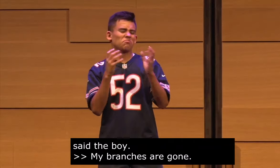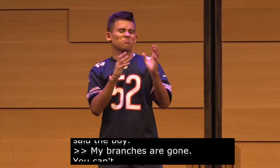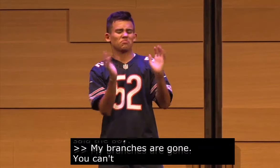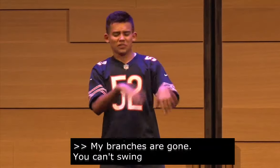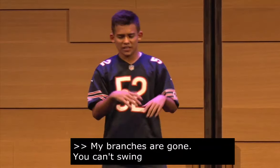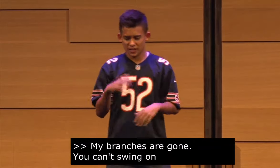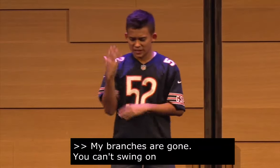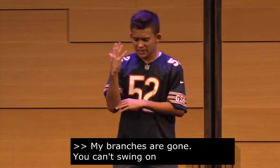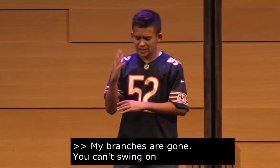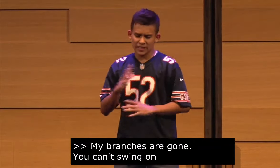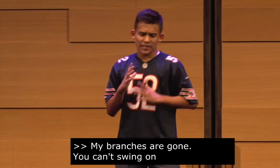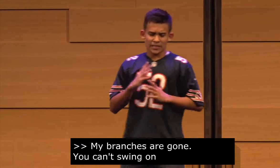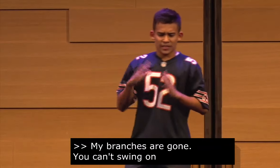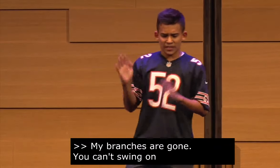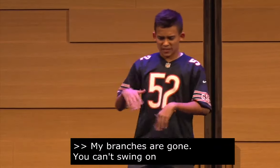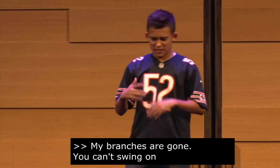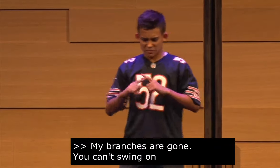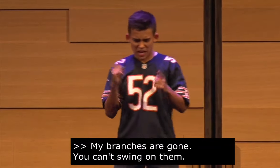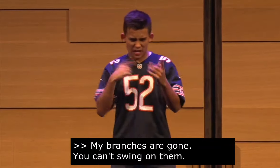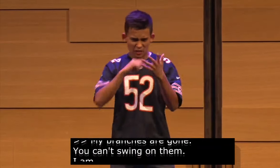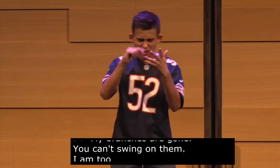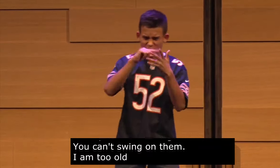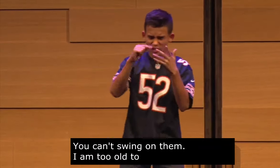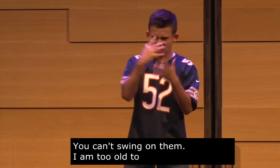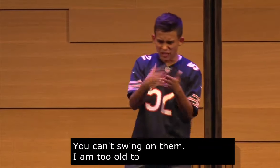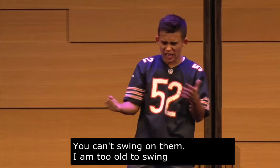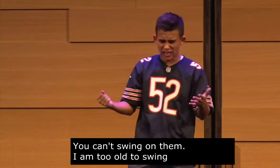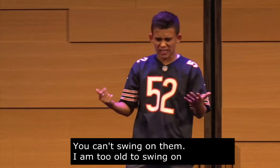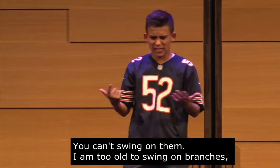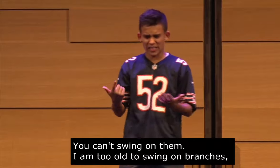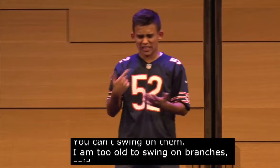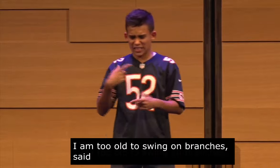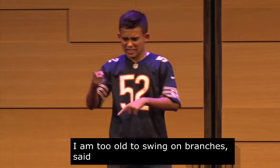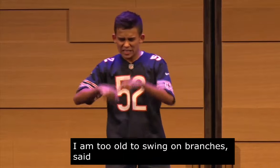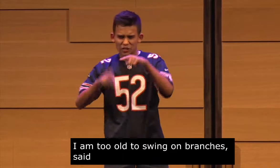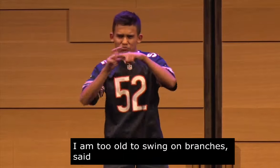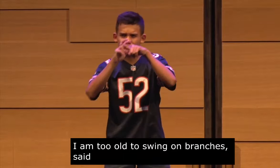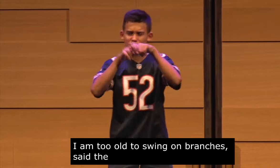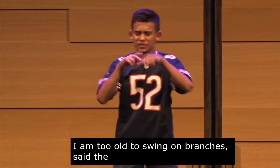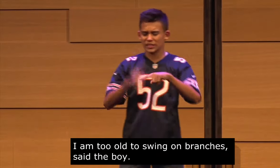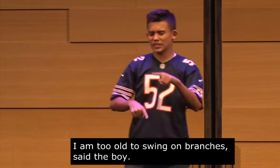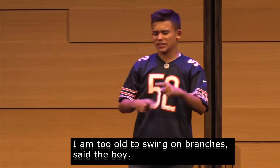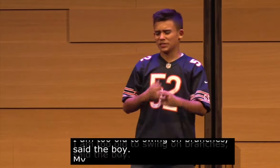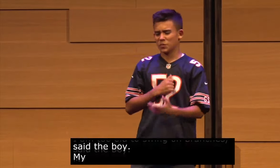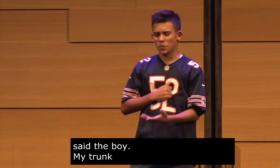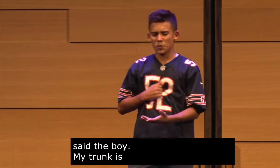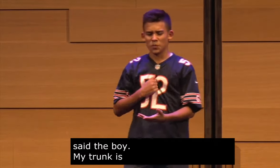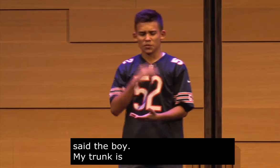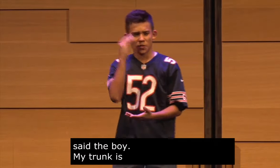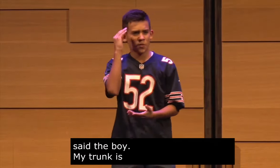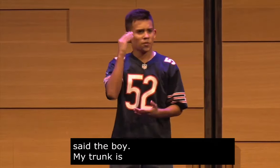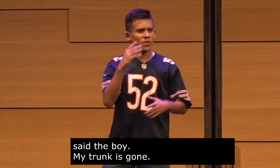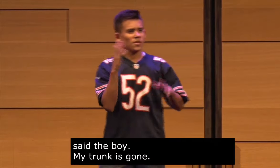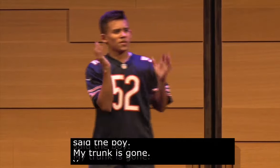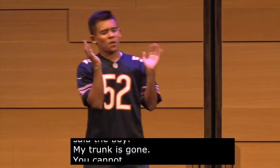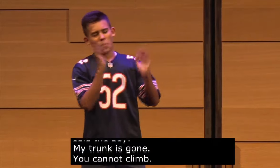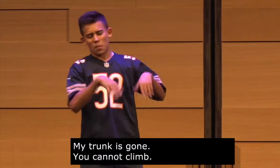can't swing on them." "I am too old to swing on branches," said the boy. "My trunk is gone. You